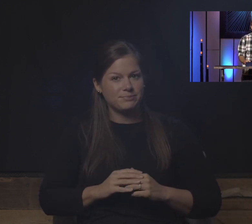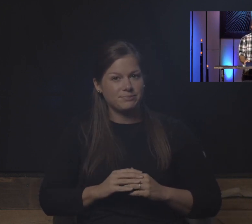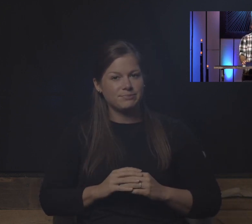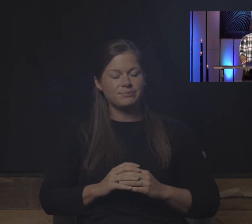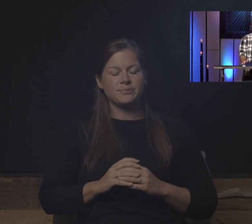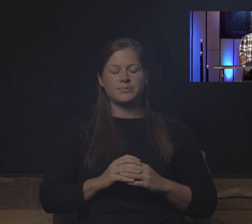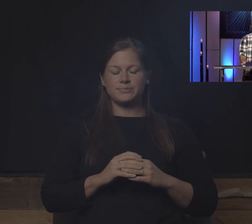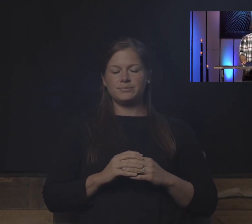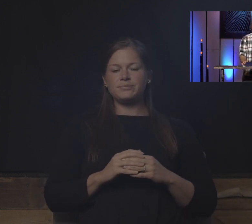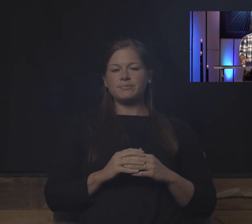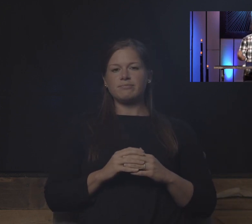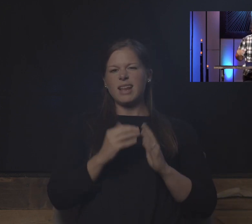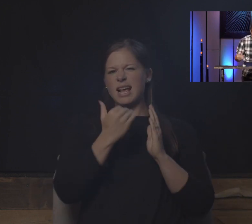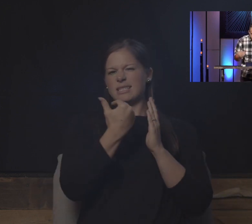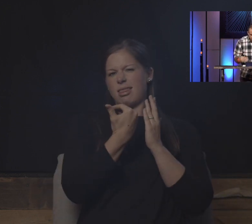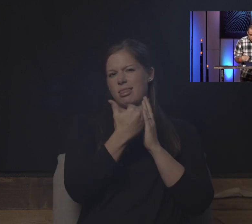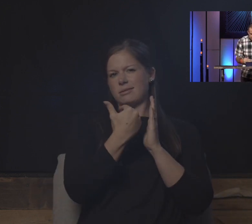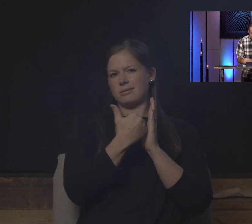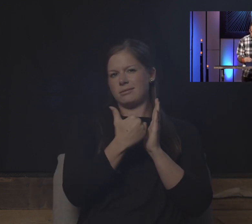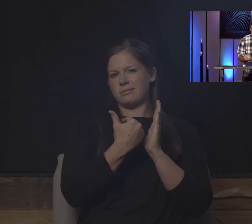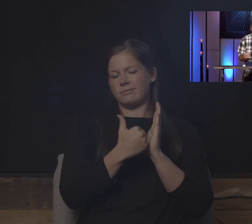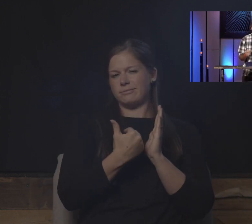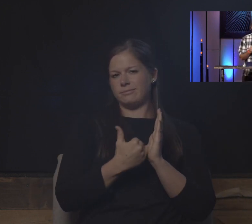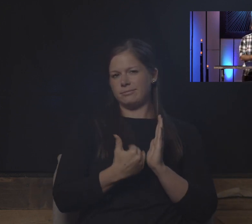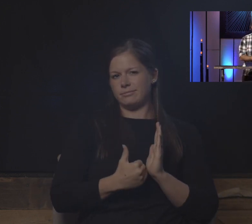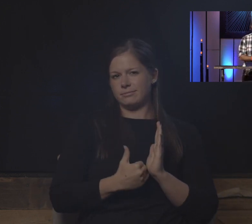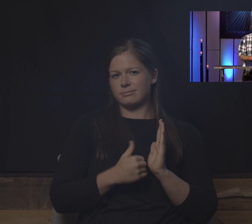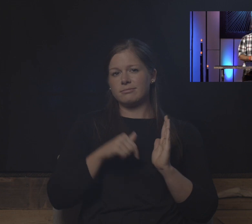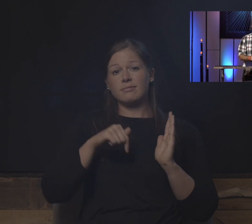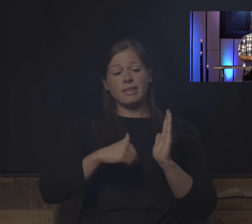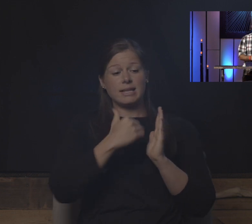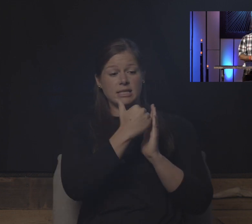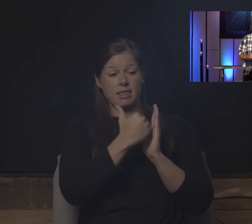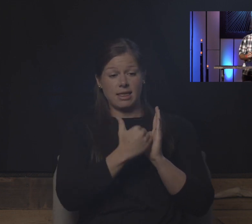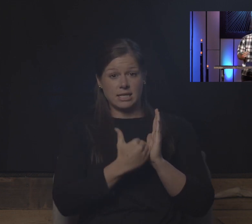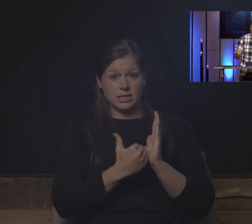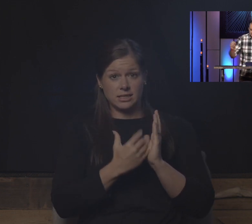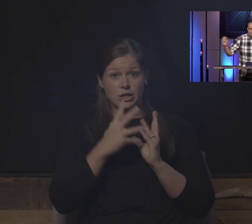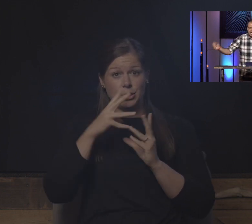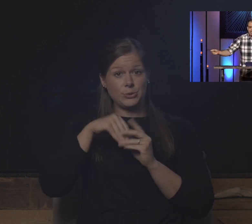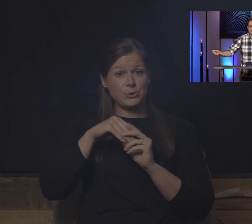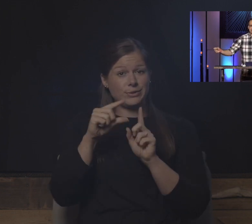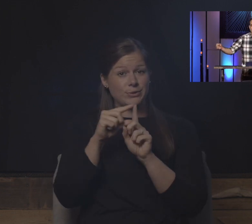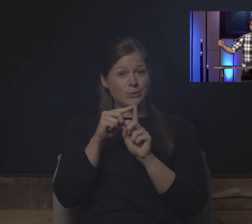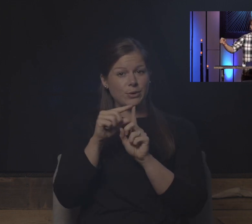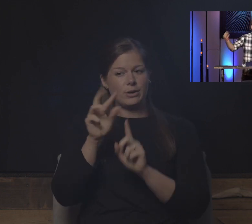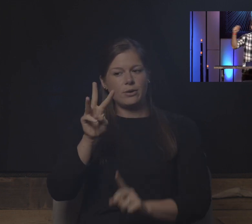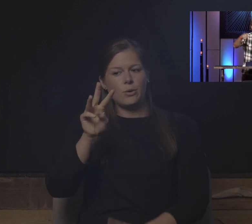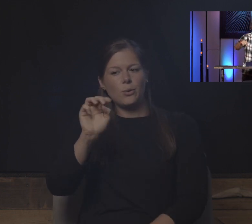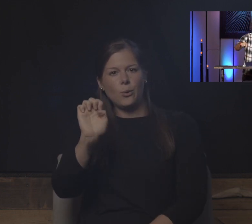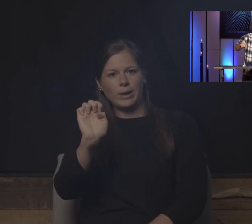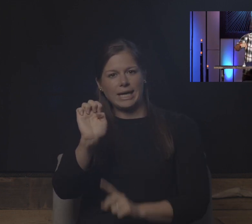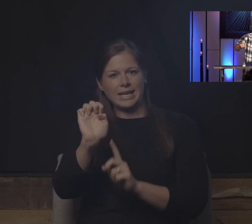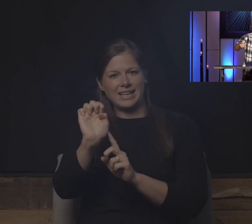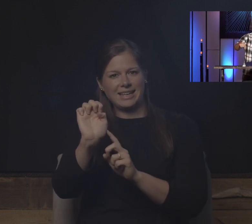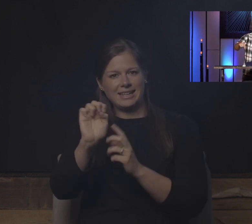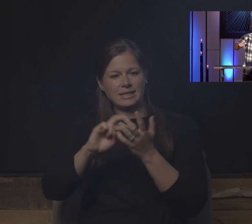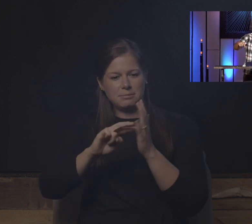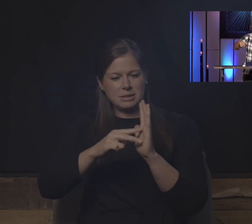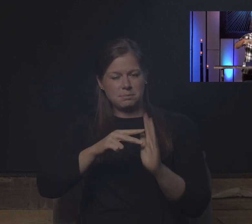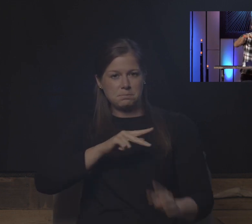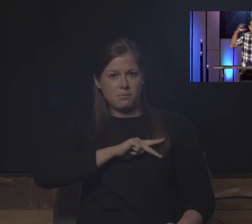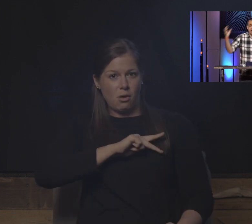through God's eyes. And notice Paul says, we. So he combines Titus and the Christians on